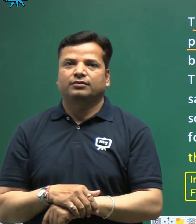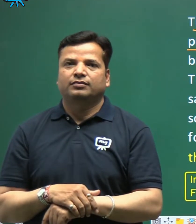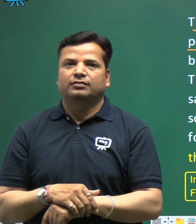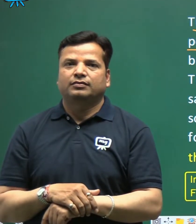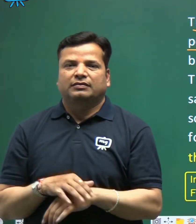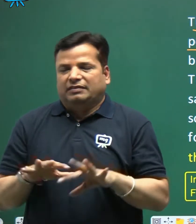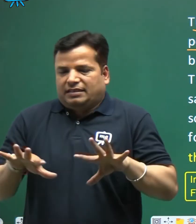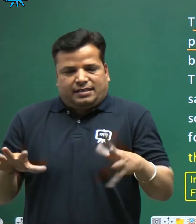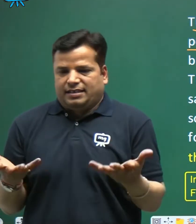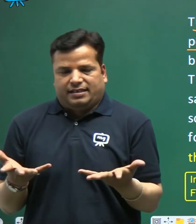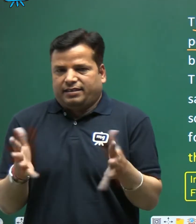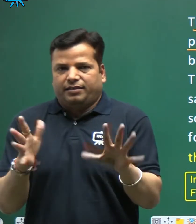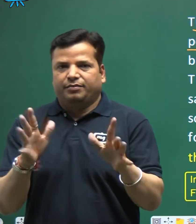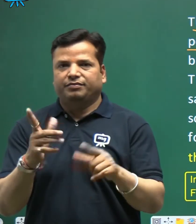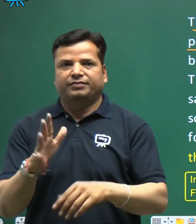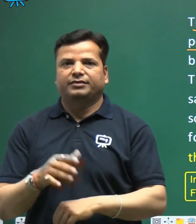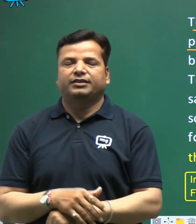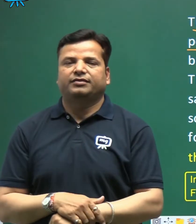incapable